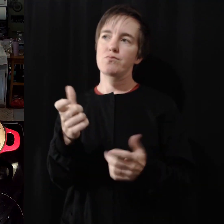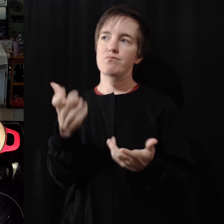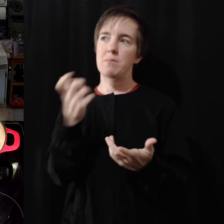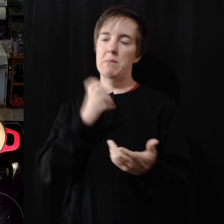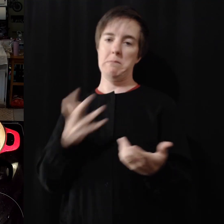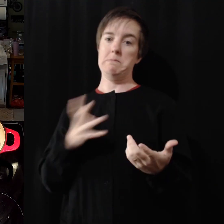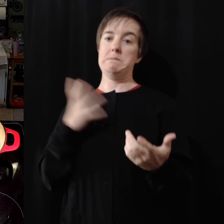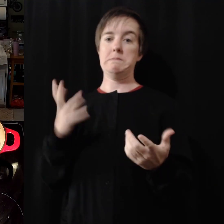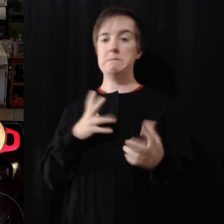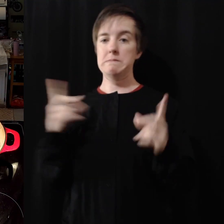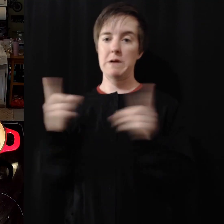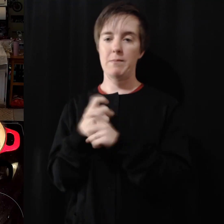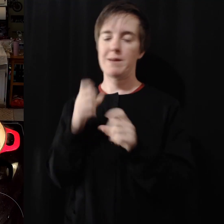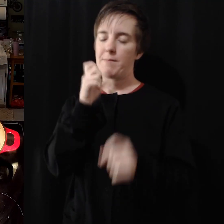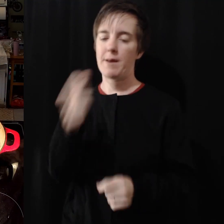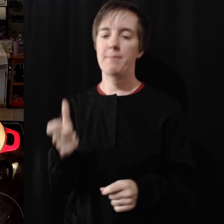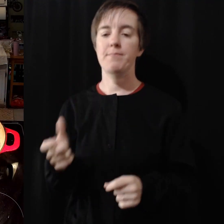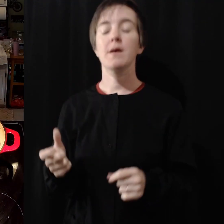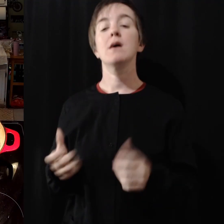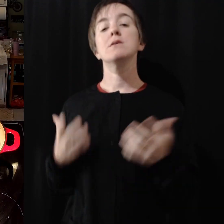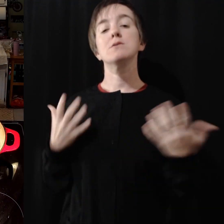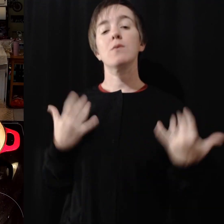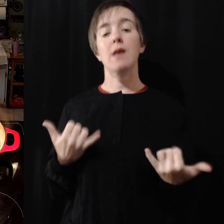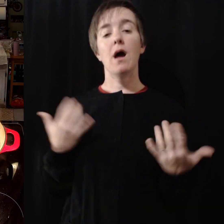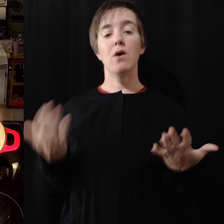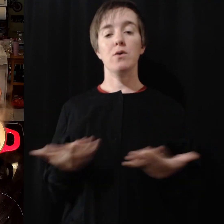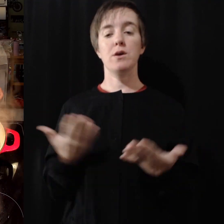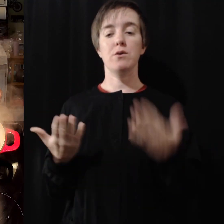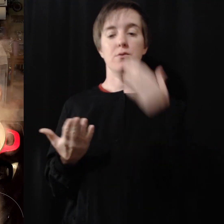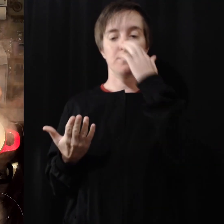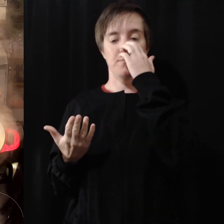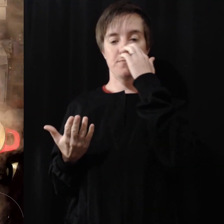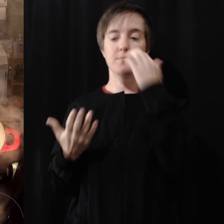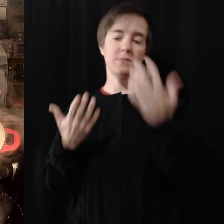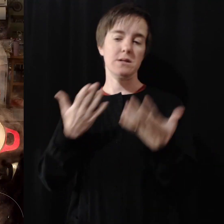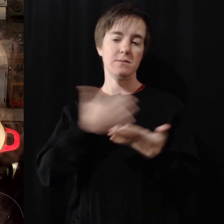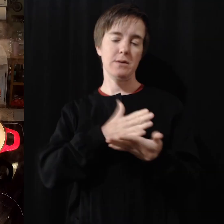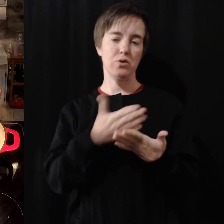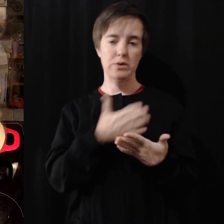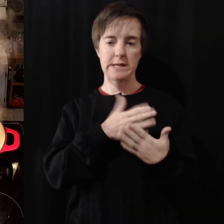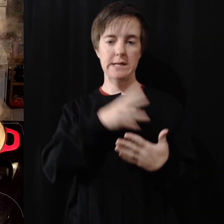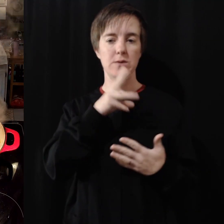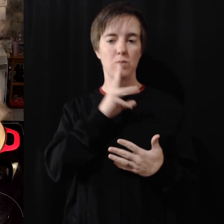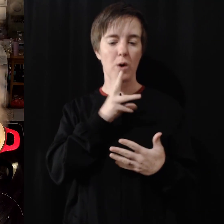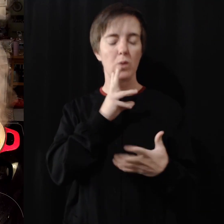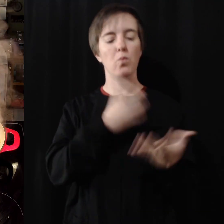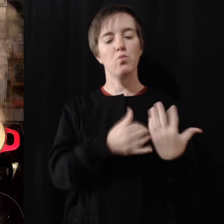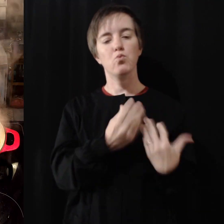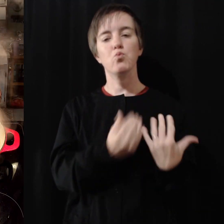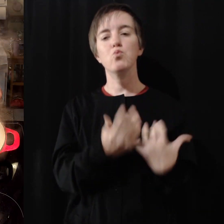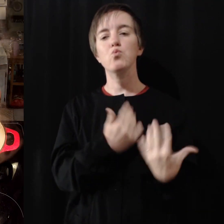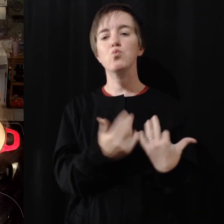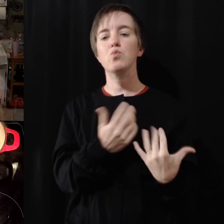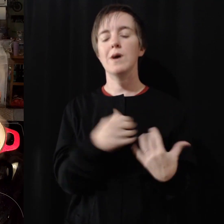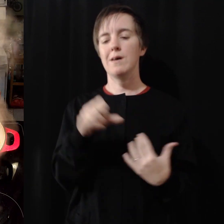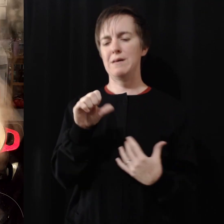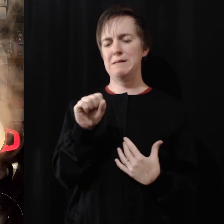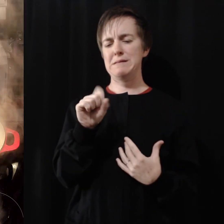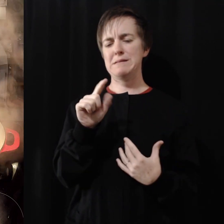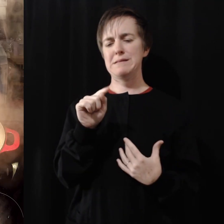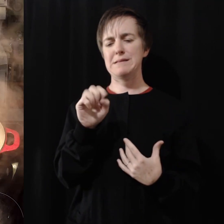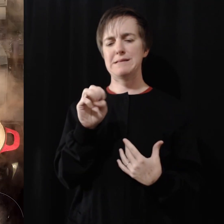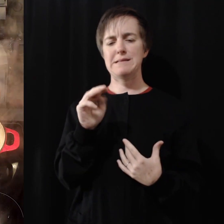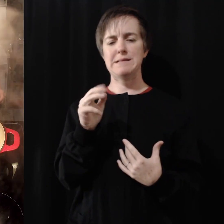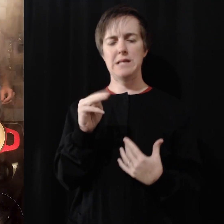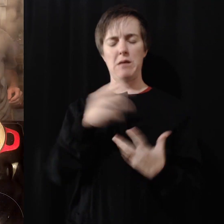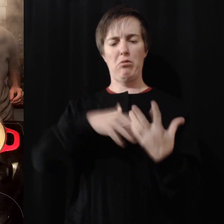complicated. So here we are after a bit. This noodles have been cooking in this water. The steam is a little